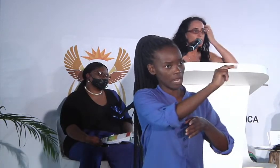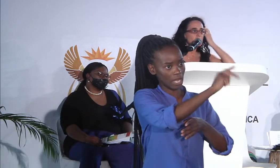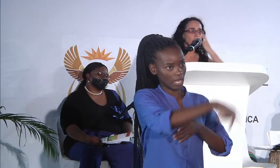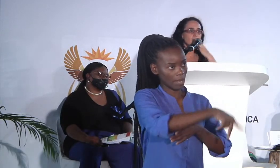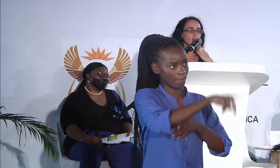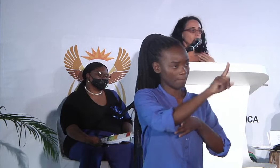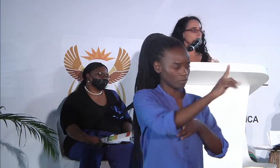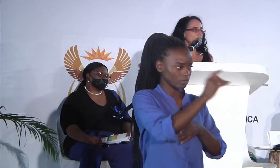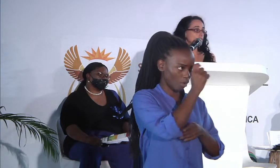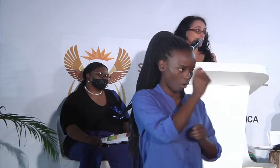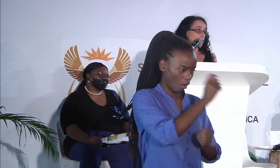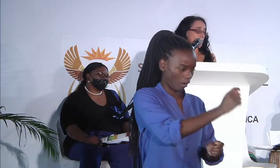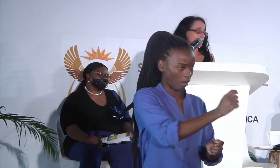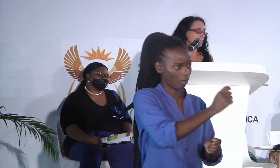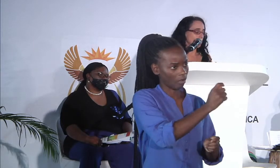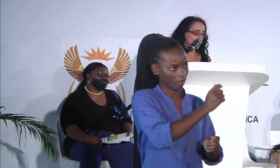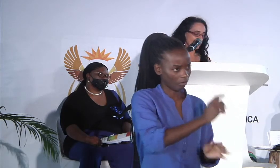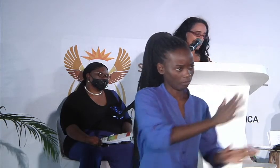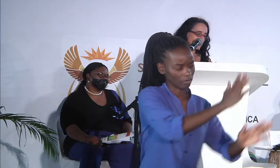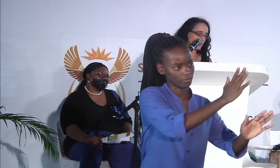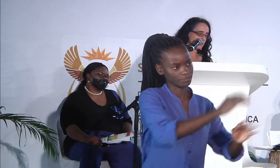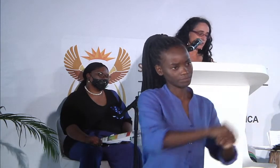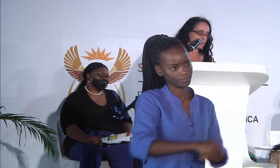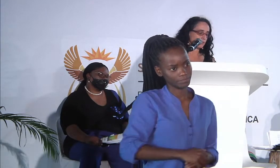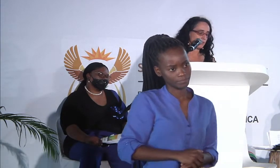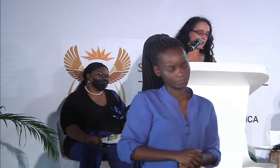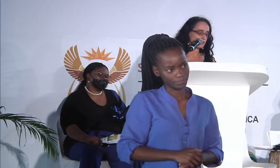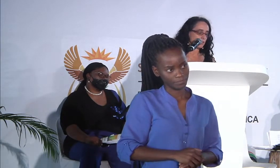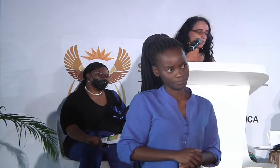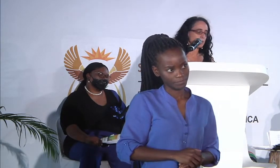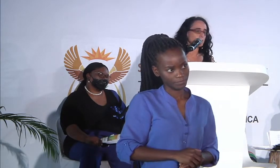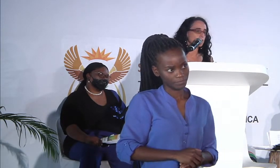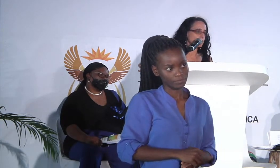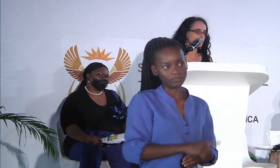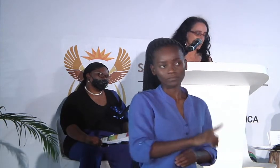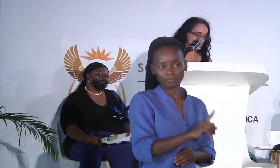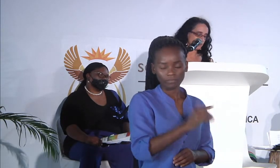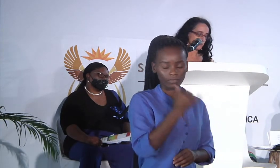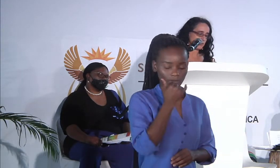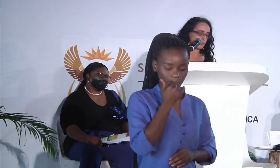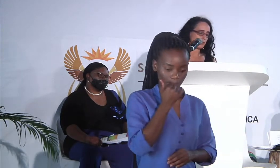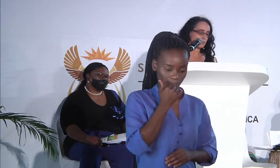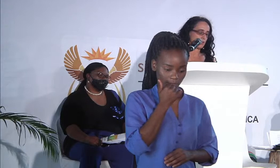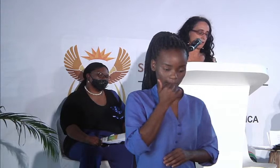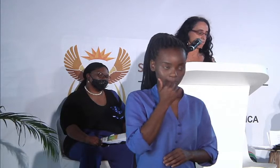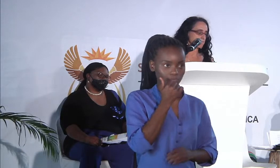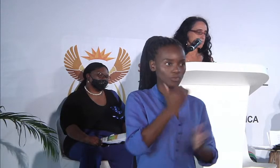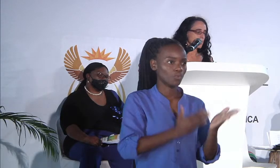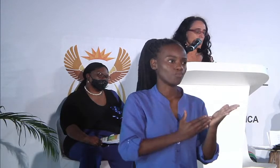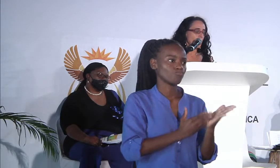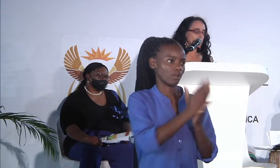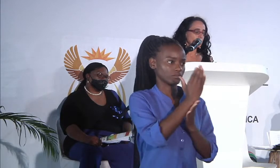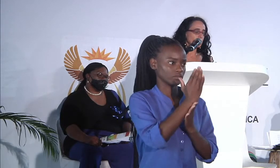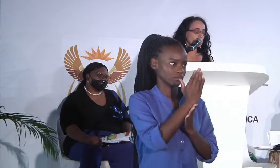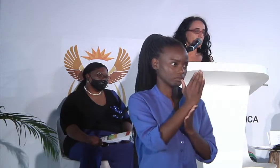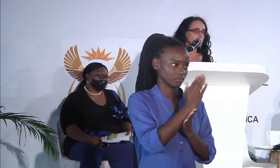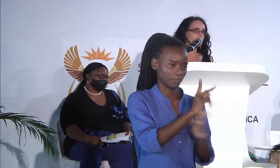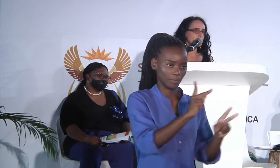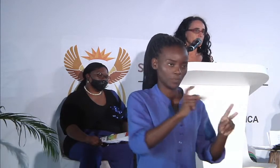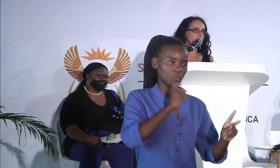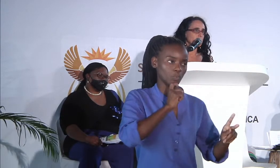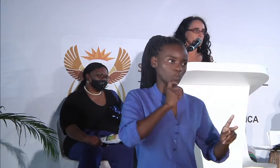Having been on this journey of recognizing the rights of people who use drugs for many years now, I think